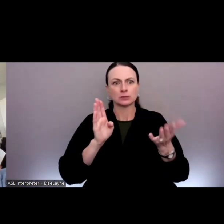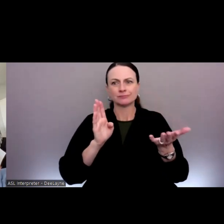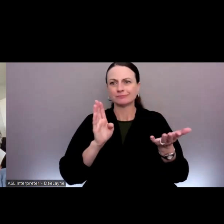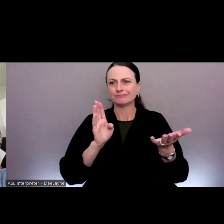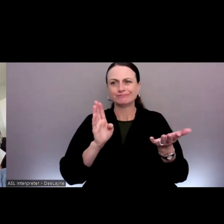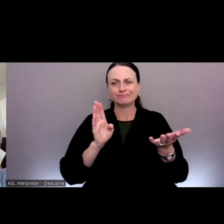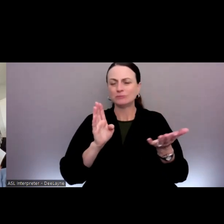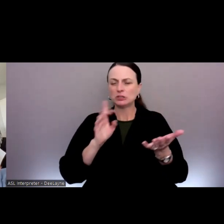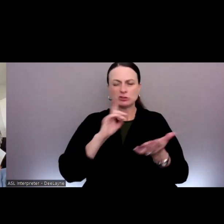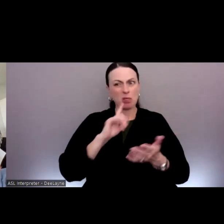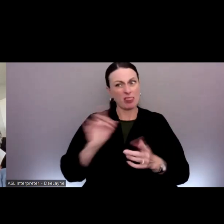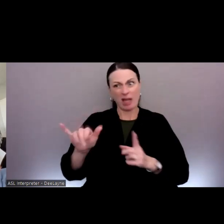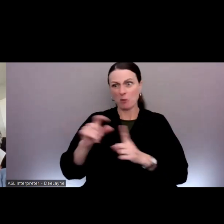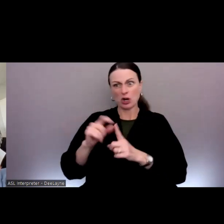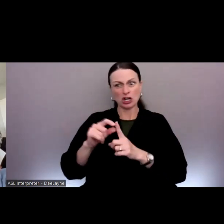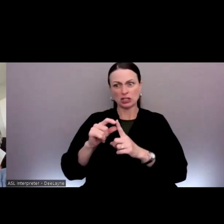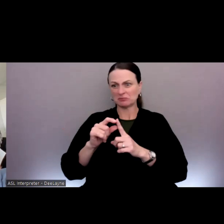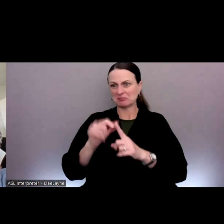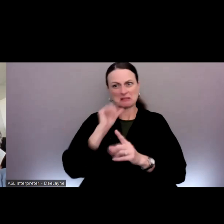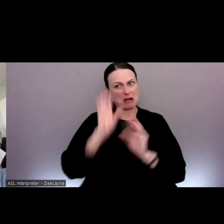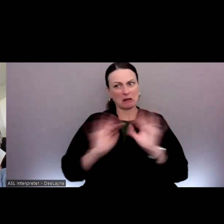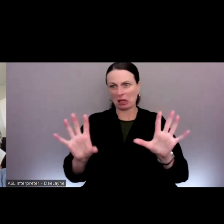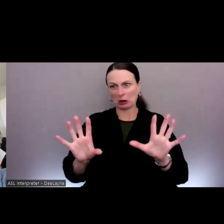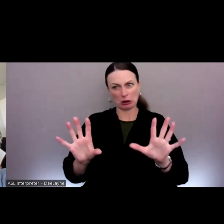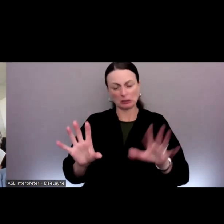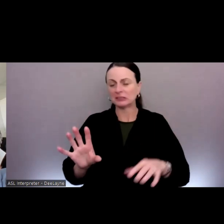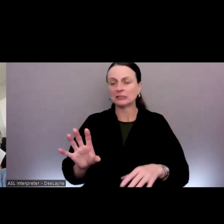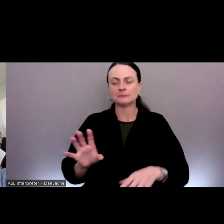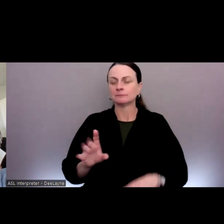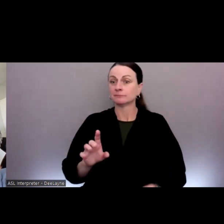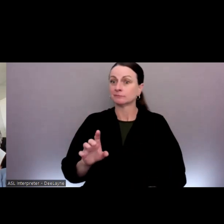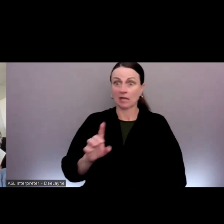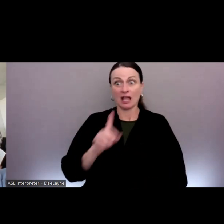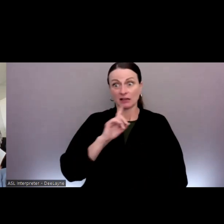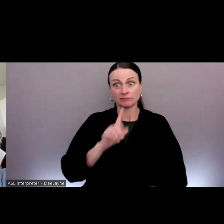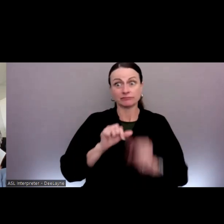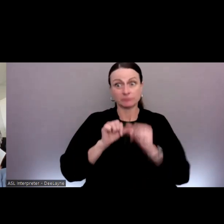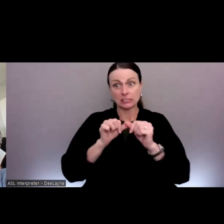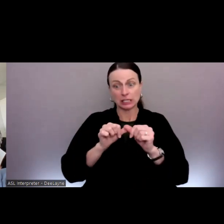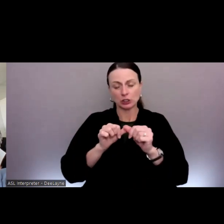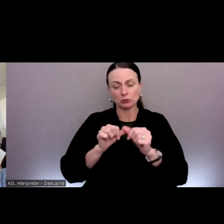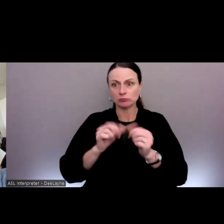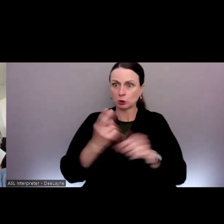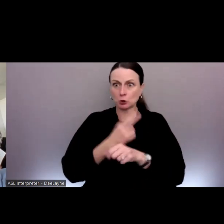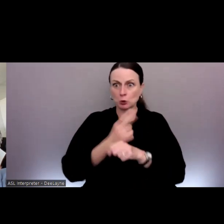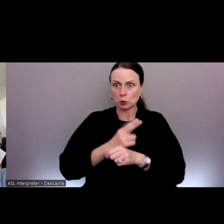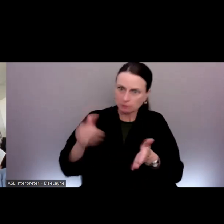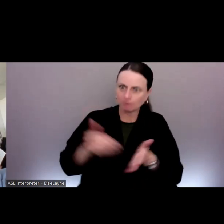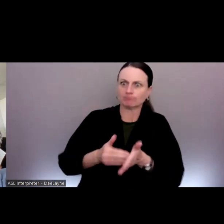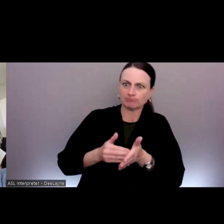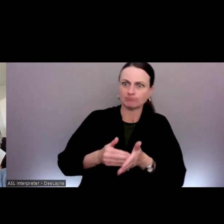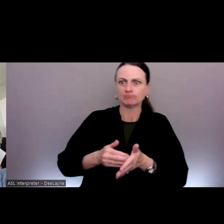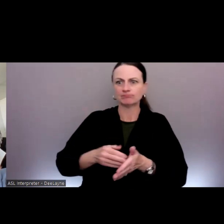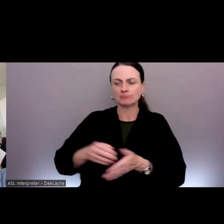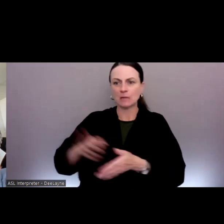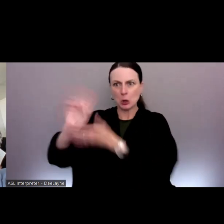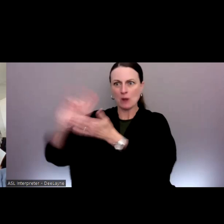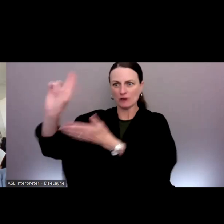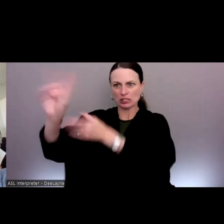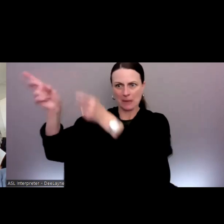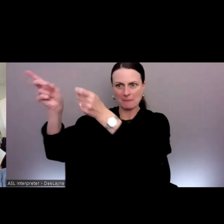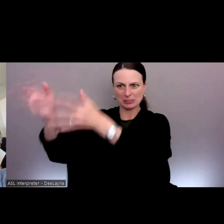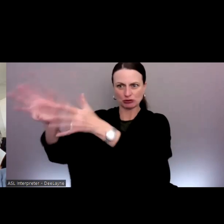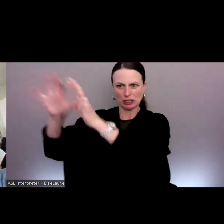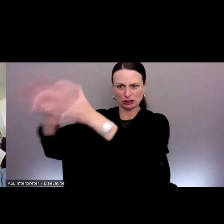and how it was, and to note continues to be, quite frankly, wielded by university administrations, it seemed to me